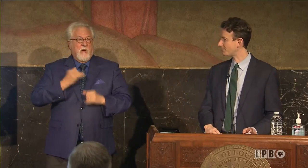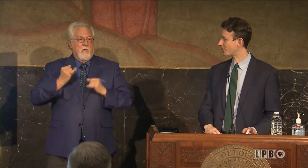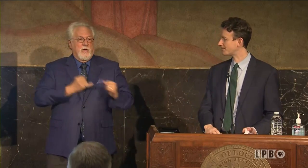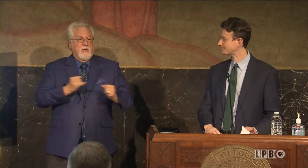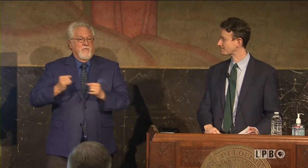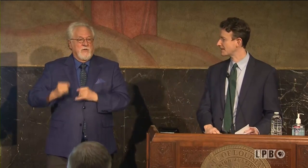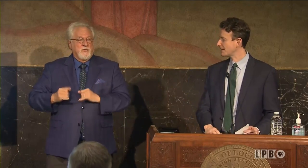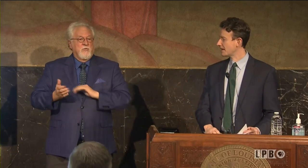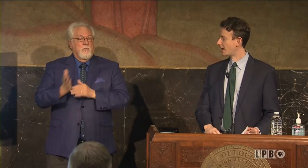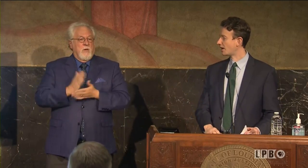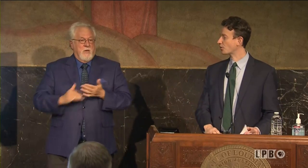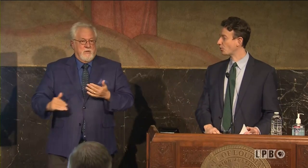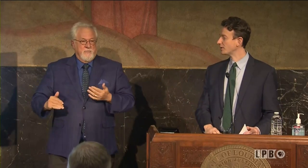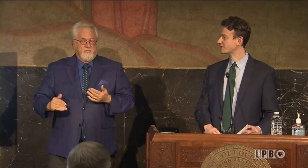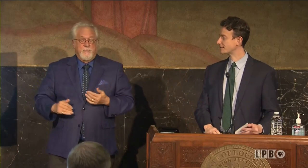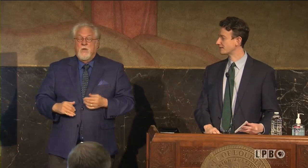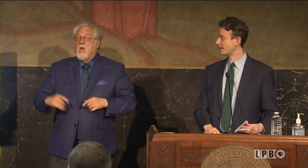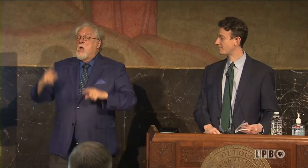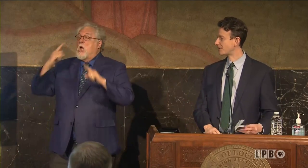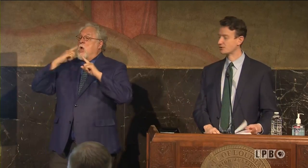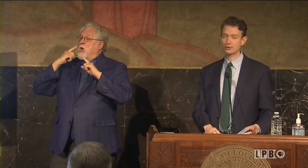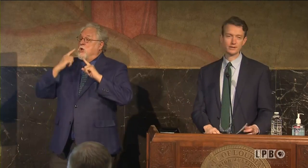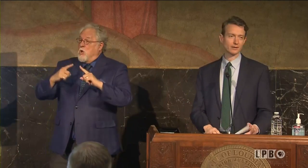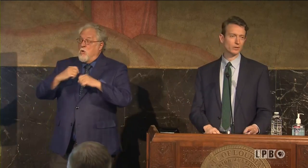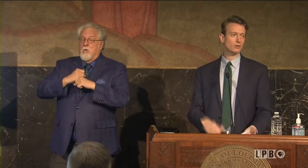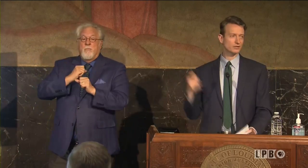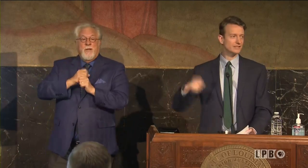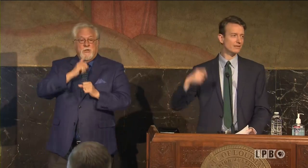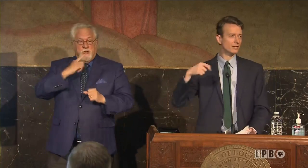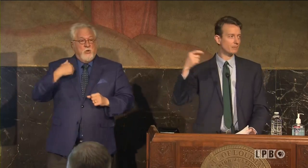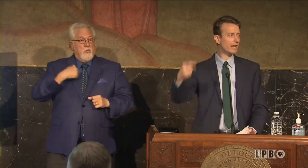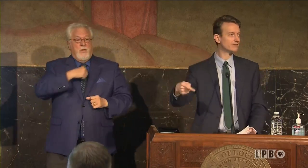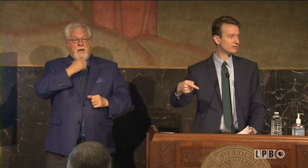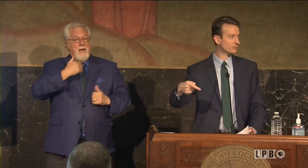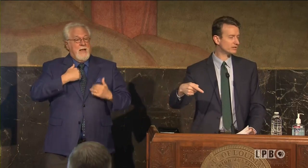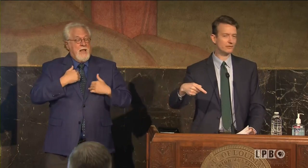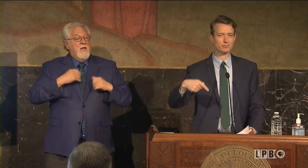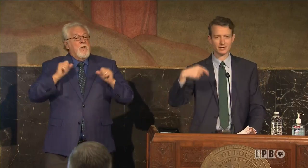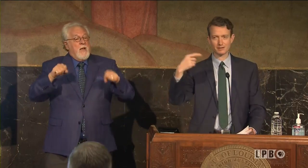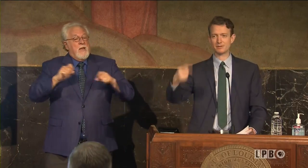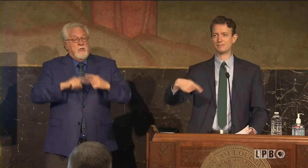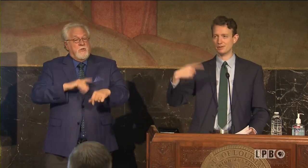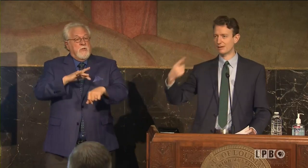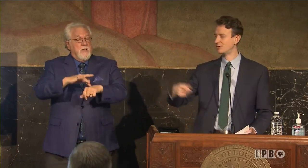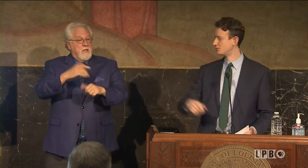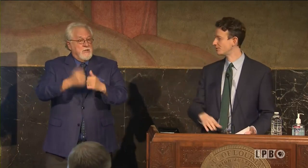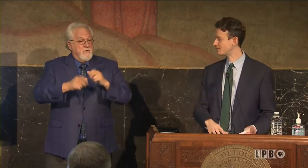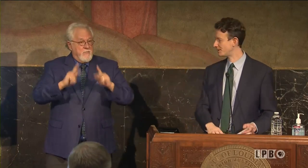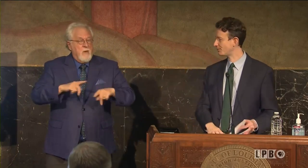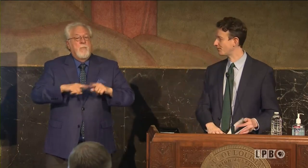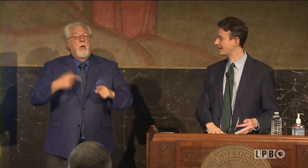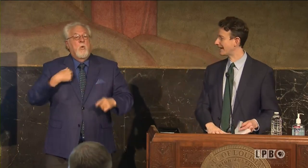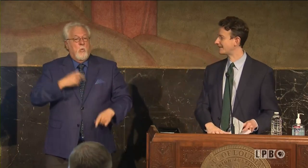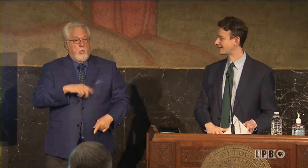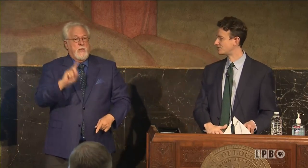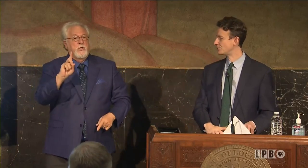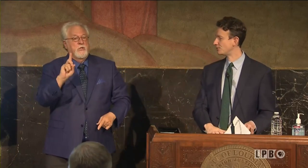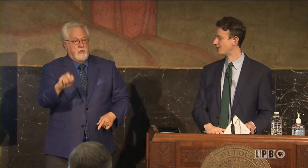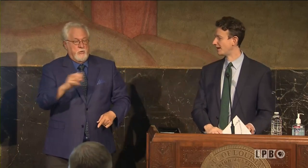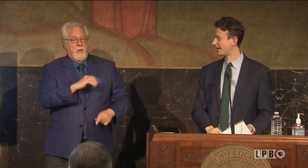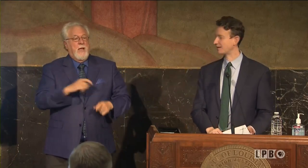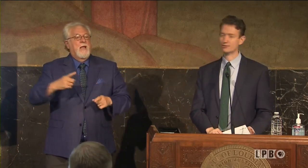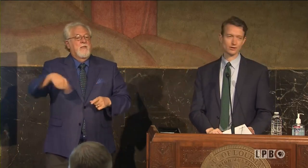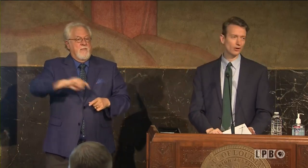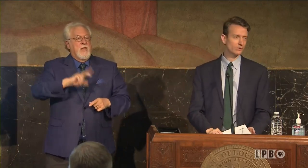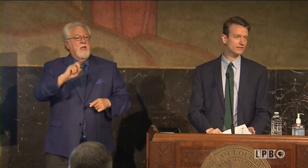individual part. Our goal is to make sure that we don't just have the capacity to reach everybody, but that we do reach people and that they